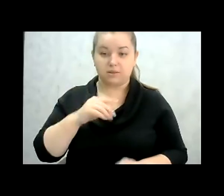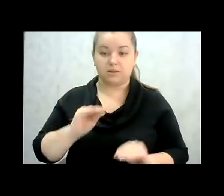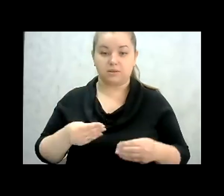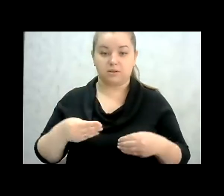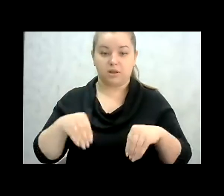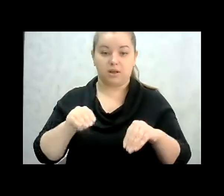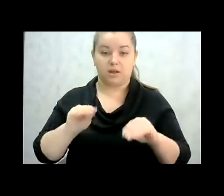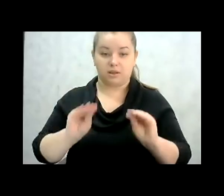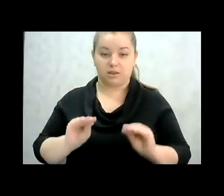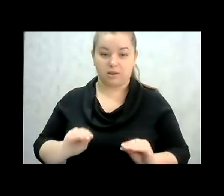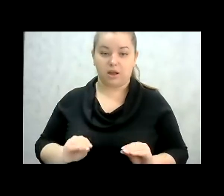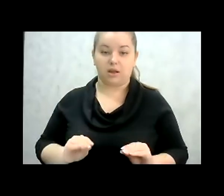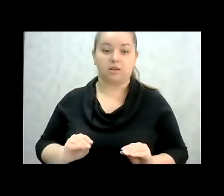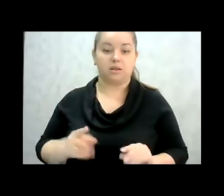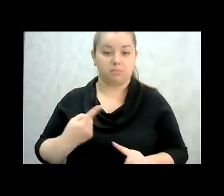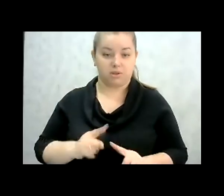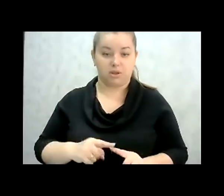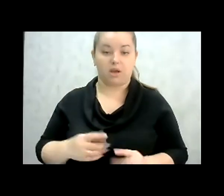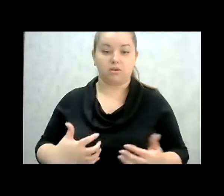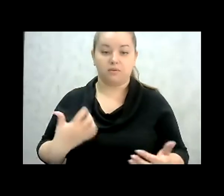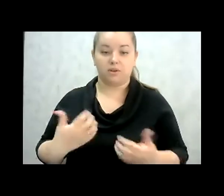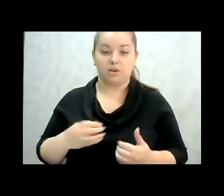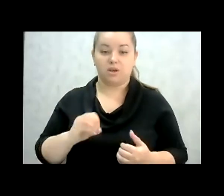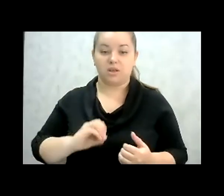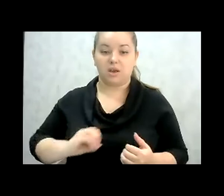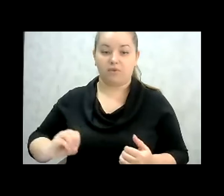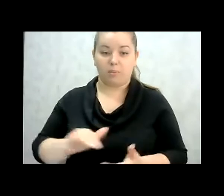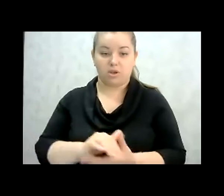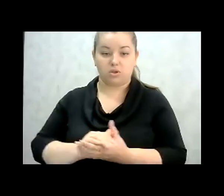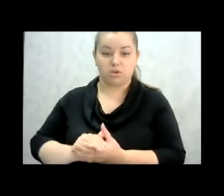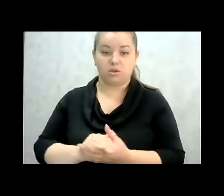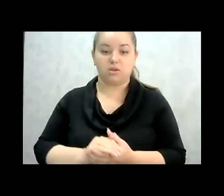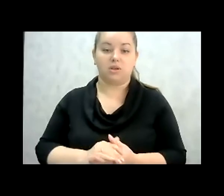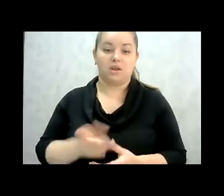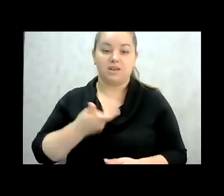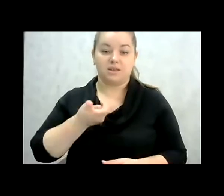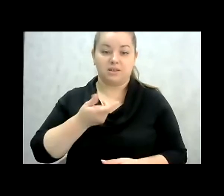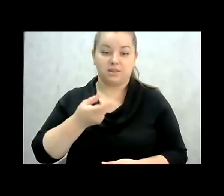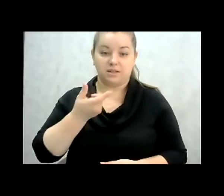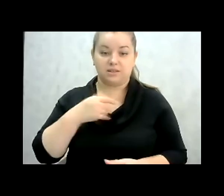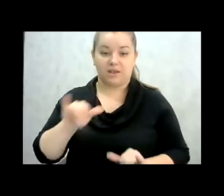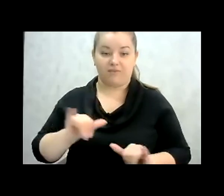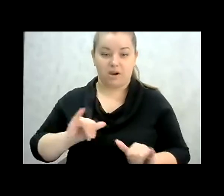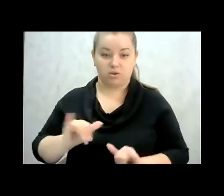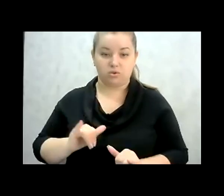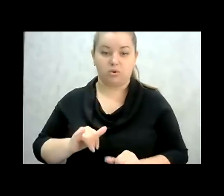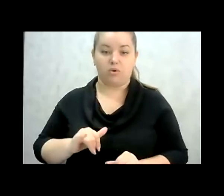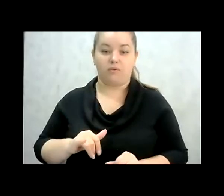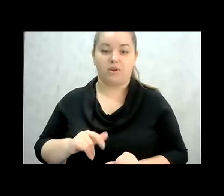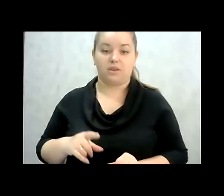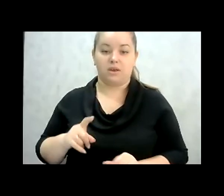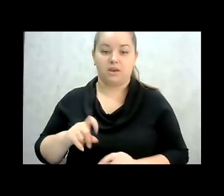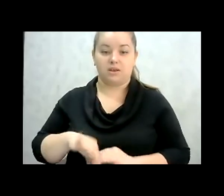So the European Union is paying very close attention to disinformation and its impact on